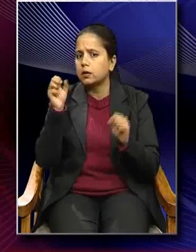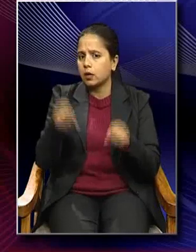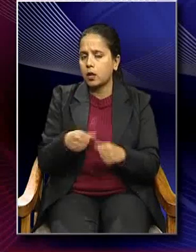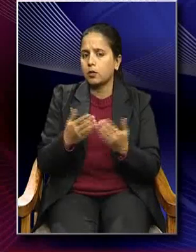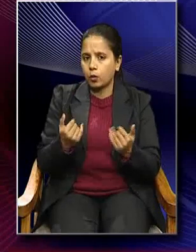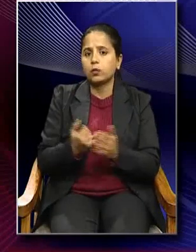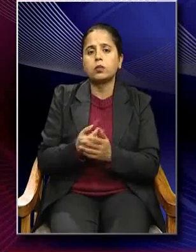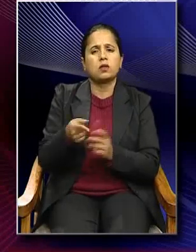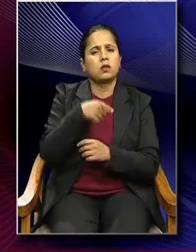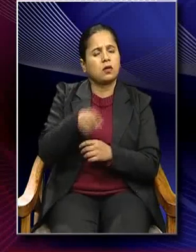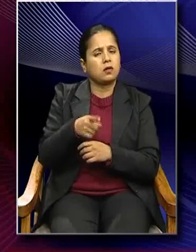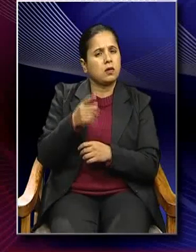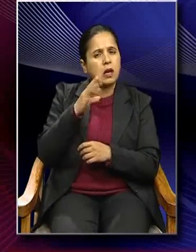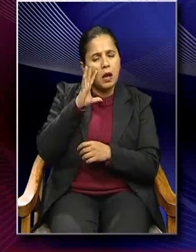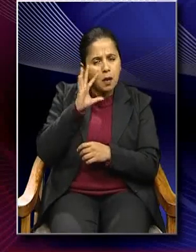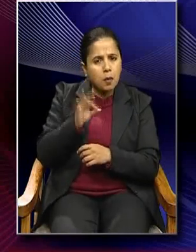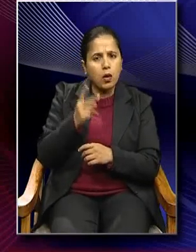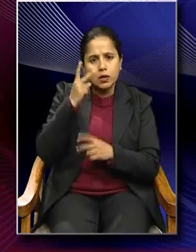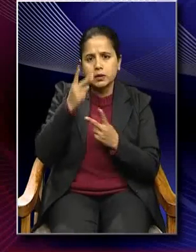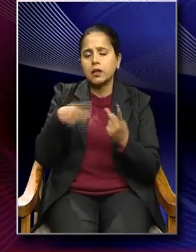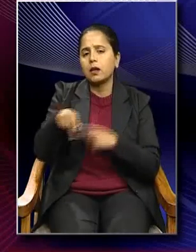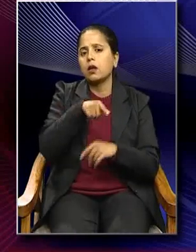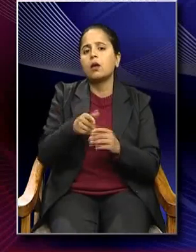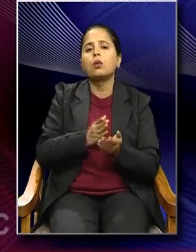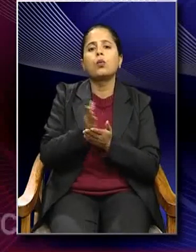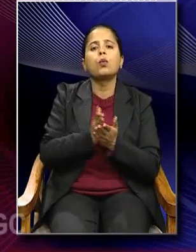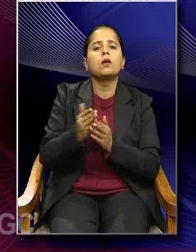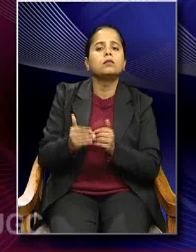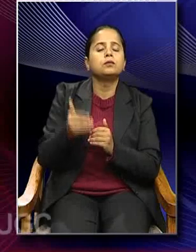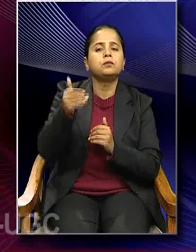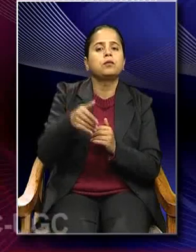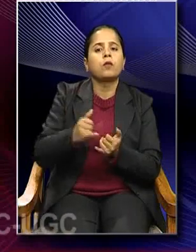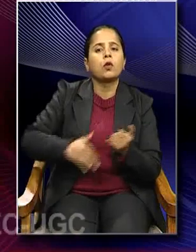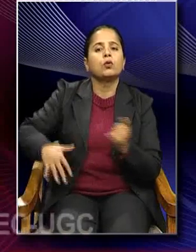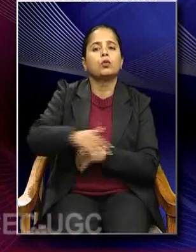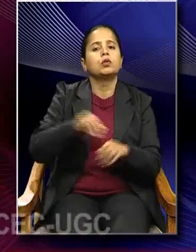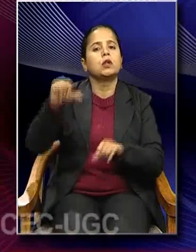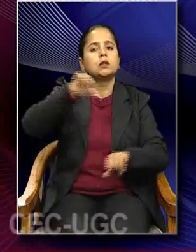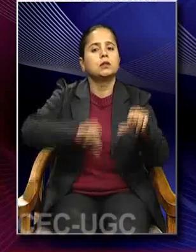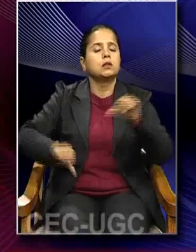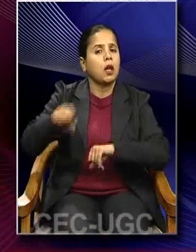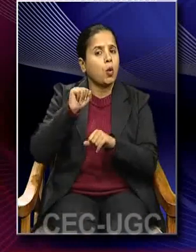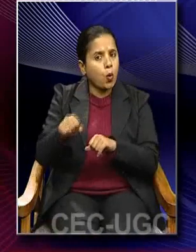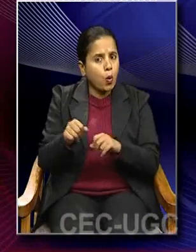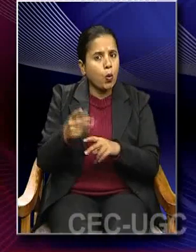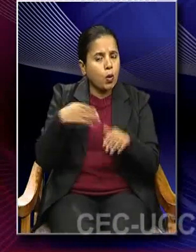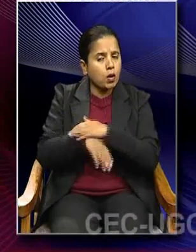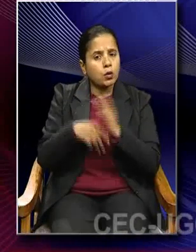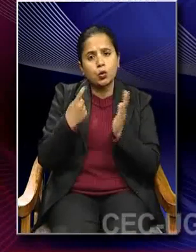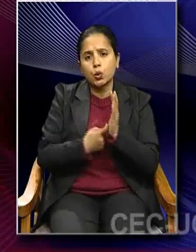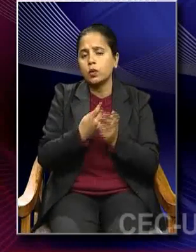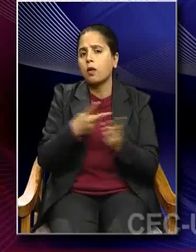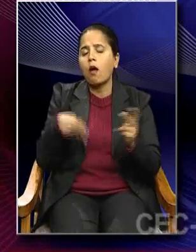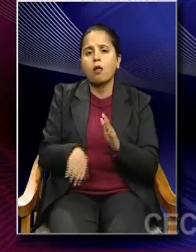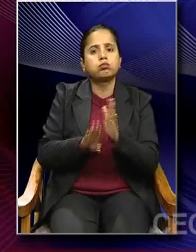So he was very critical of the way in which the social science disciplines were